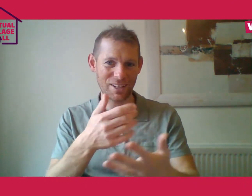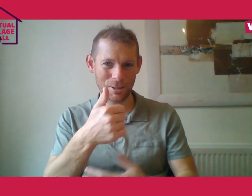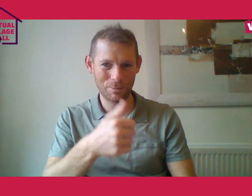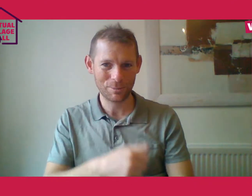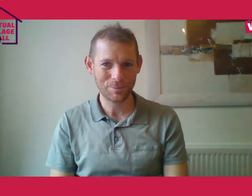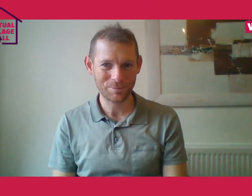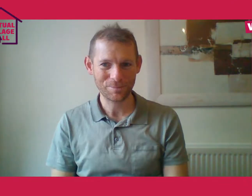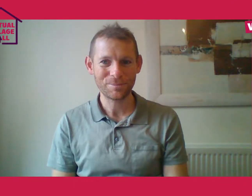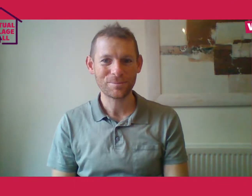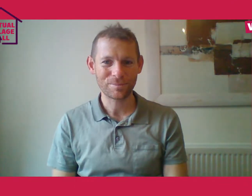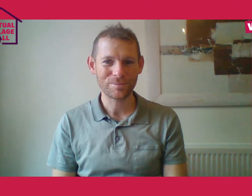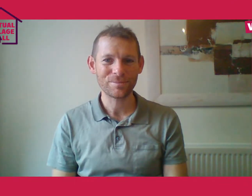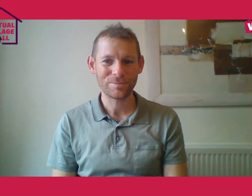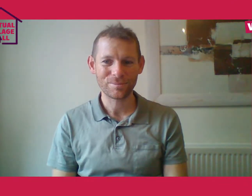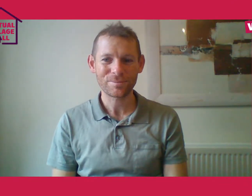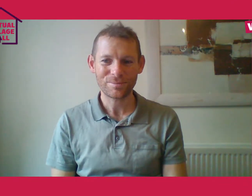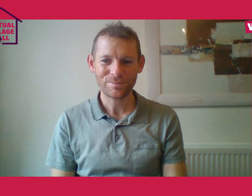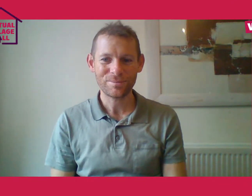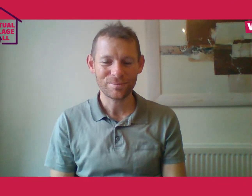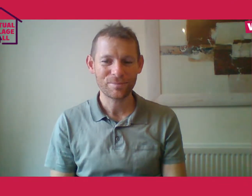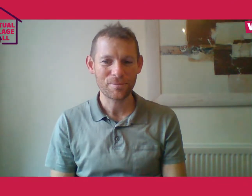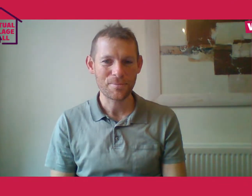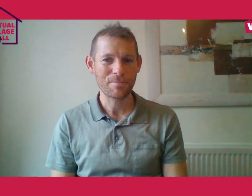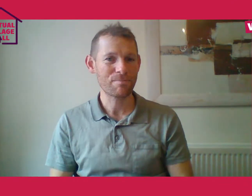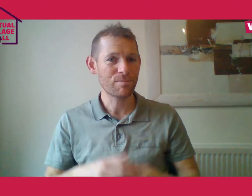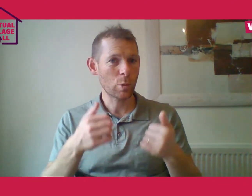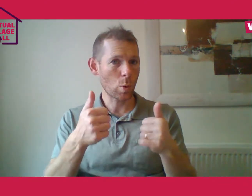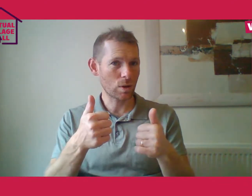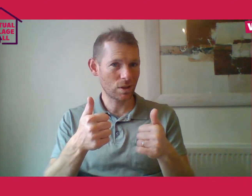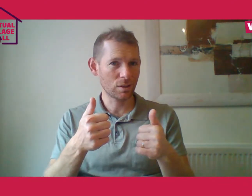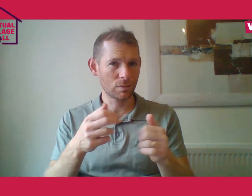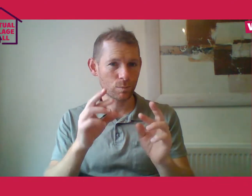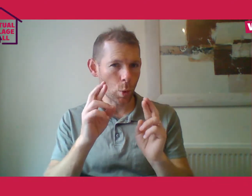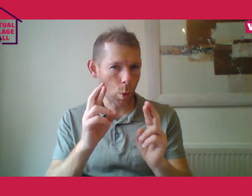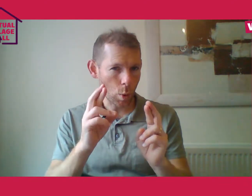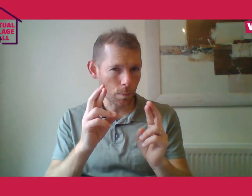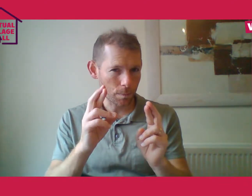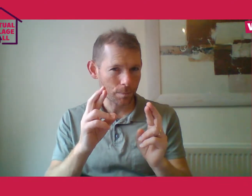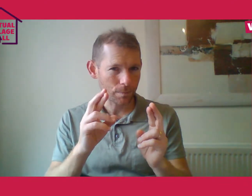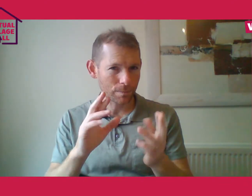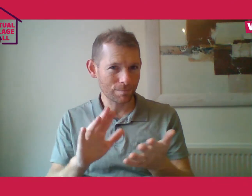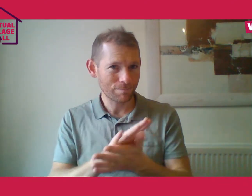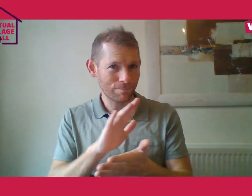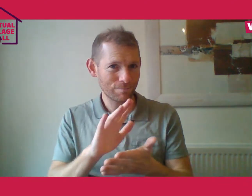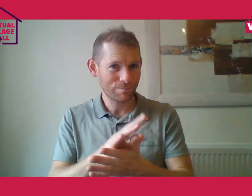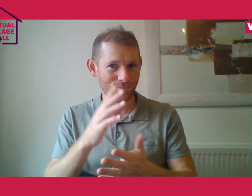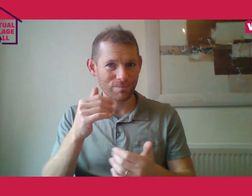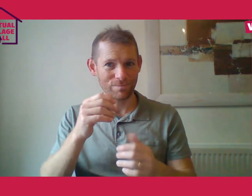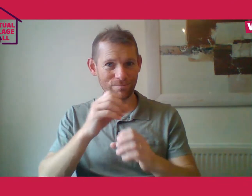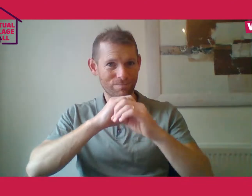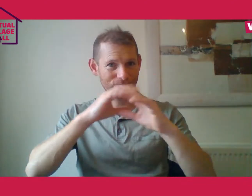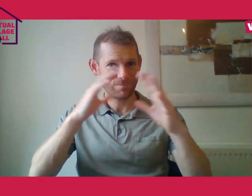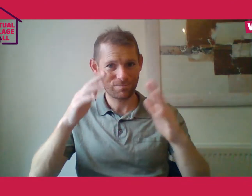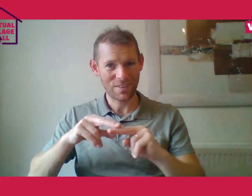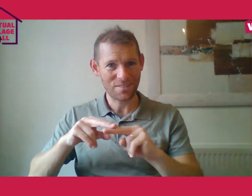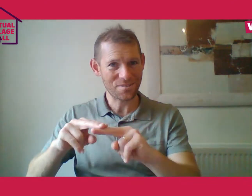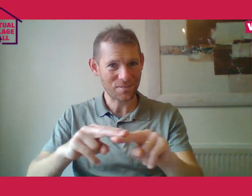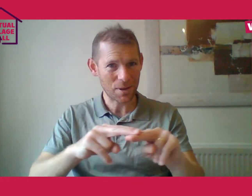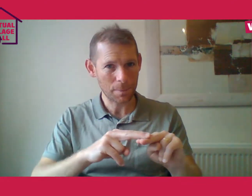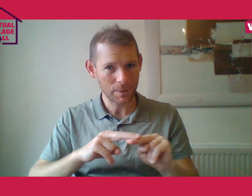you for your comments. Okay, so hopefully you